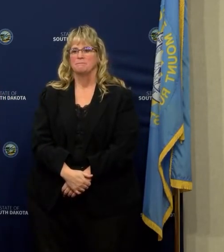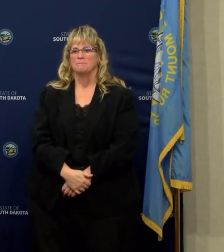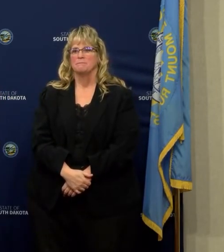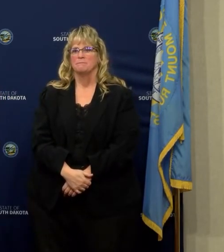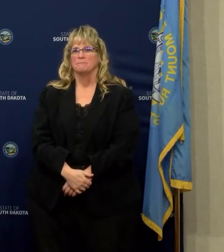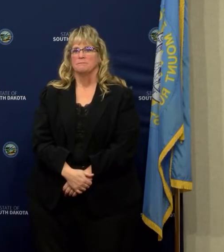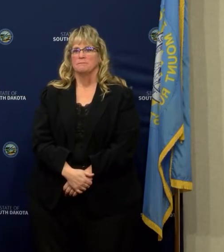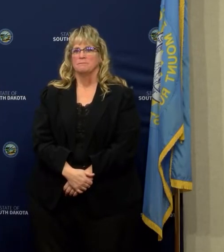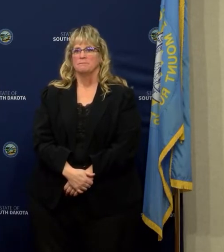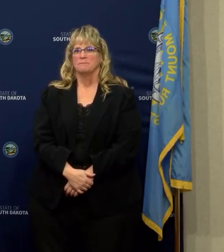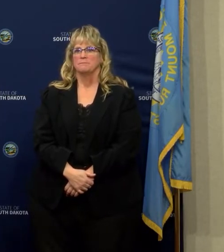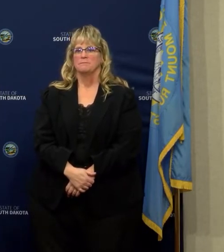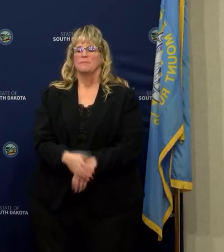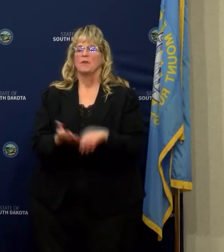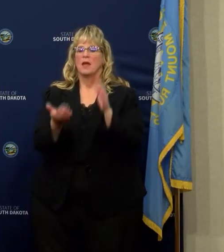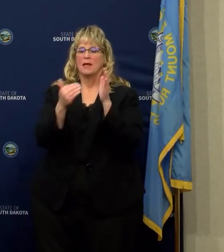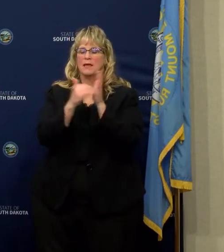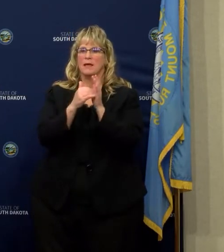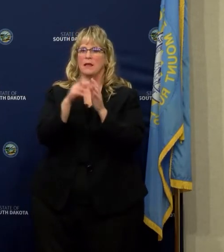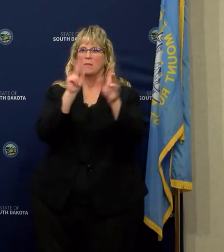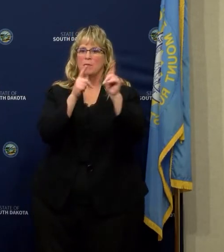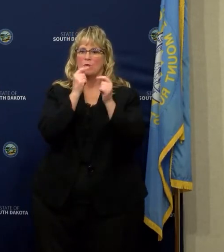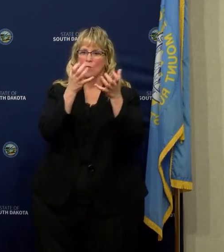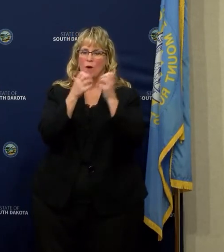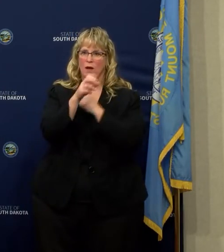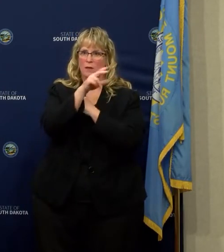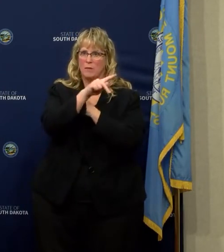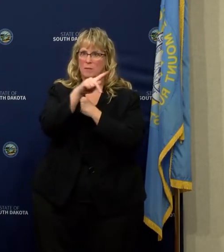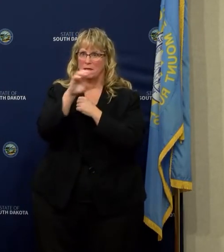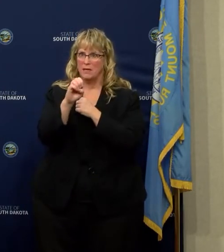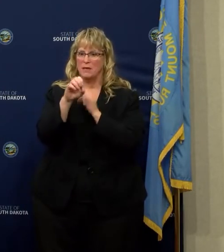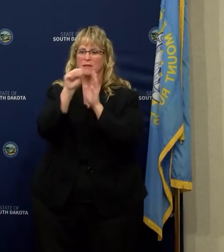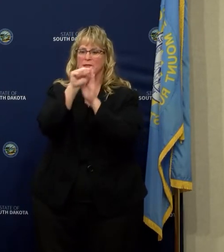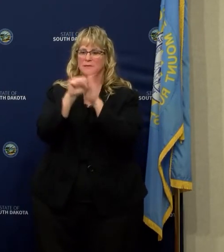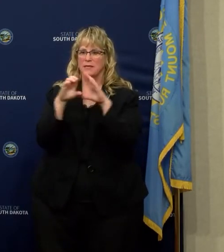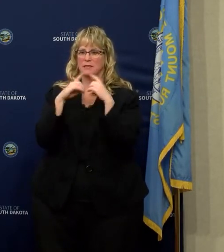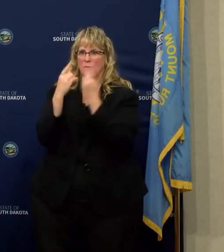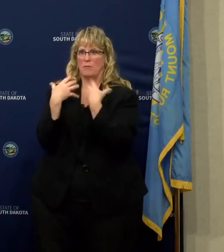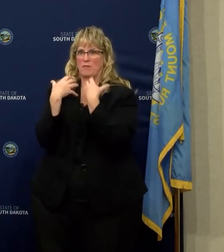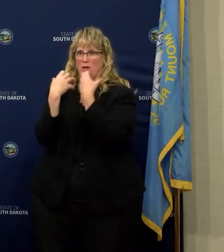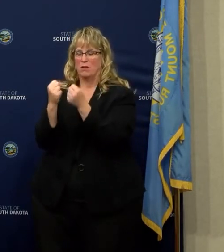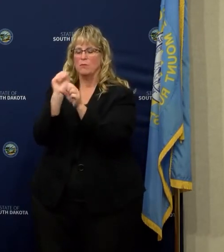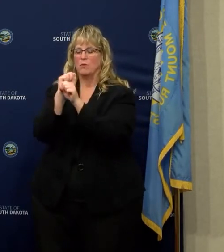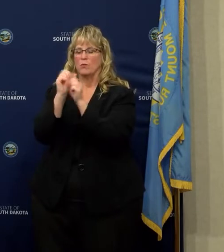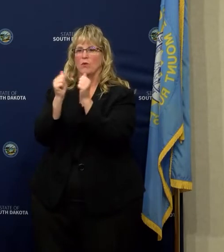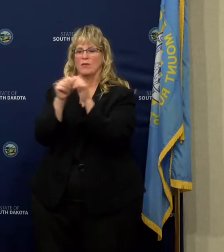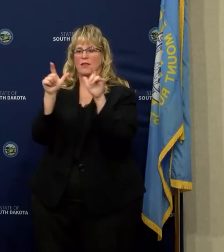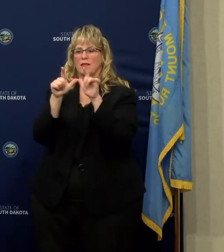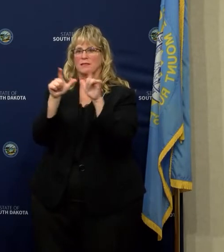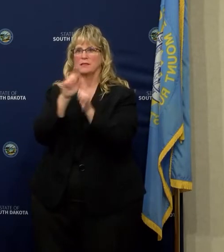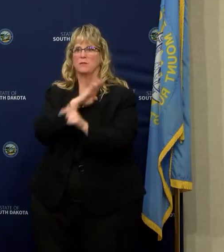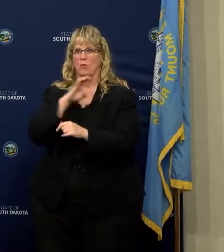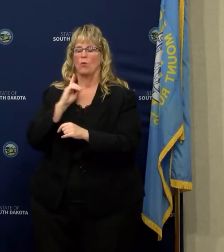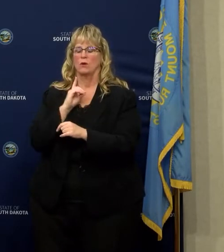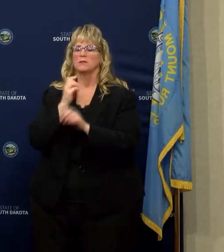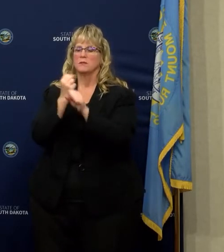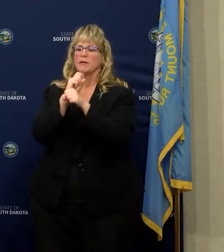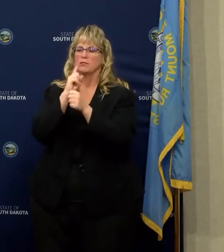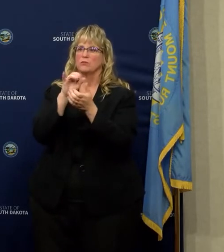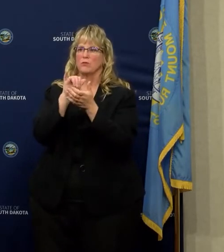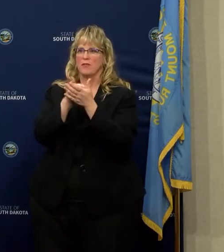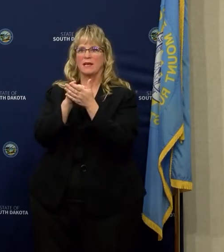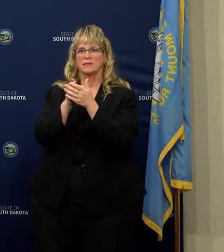And again, for those that have been reaching out wanting PPE, the State Department of Health will be working with the licensing boards to make